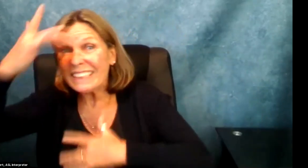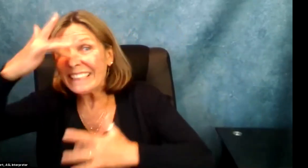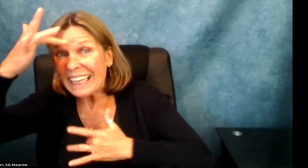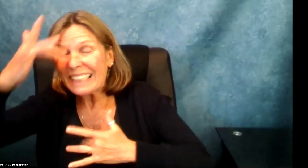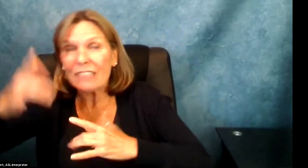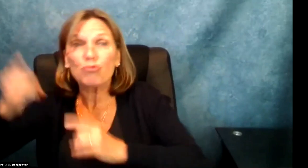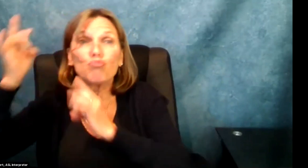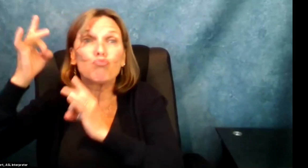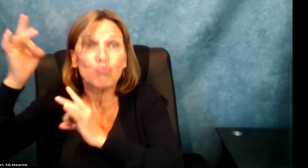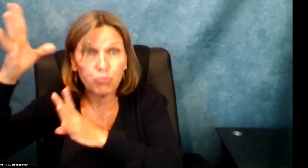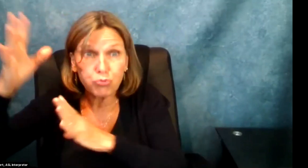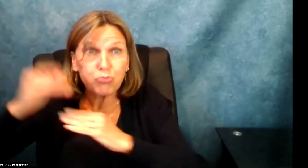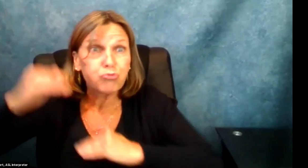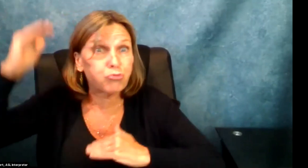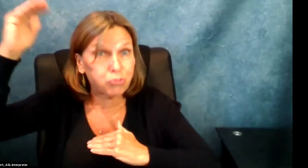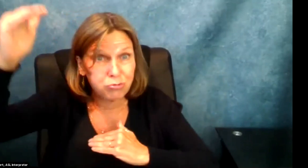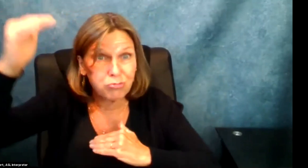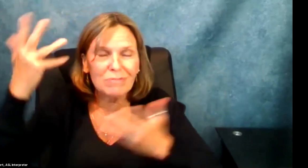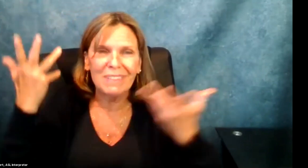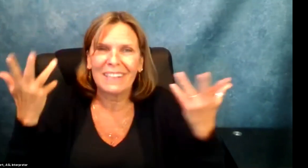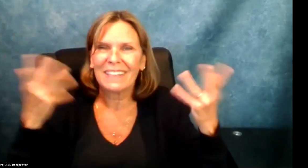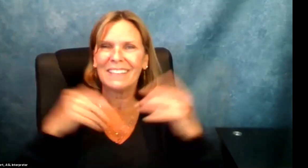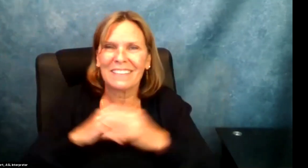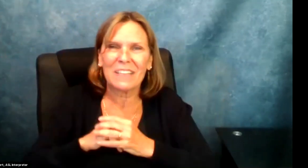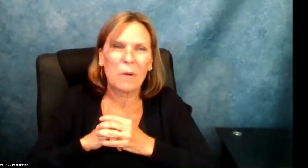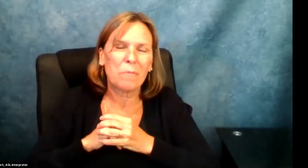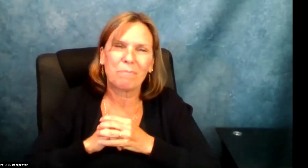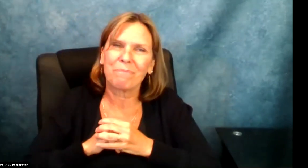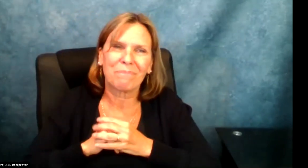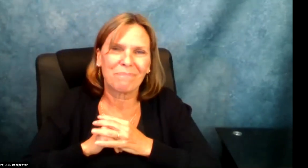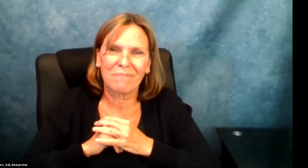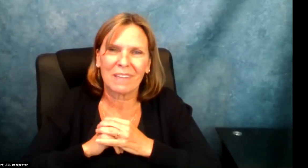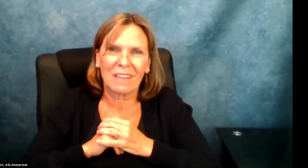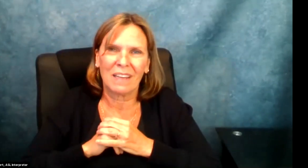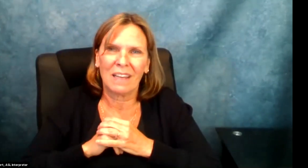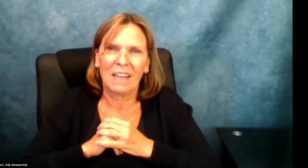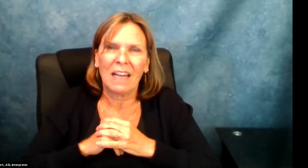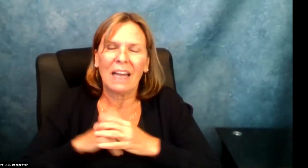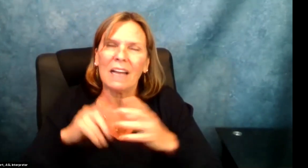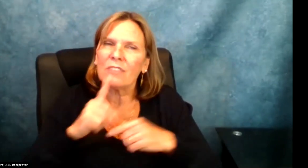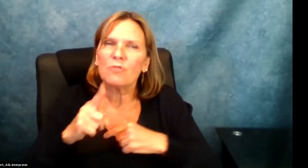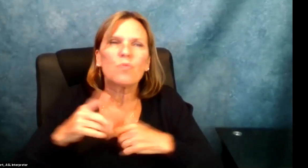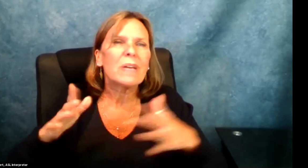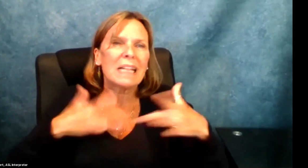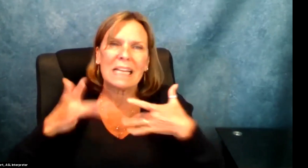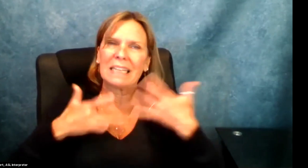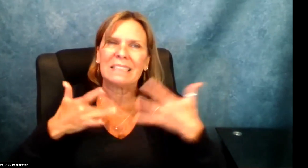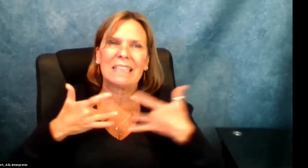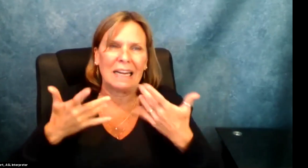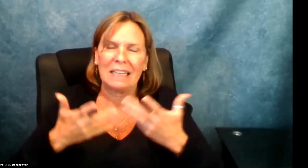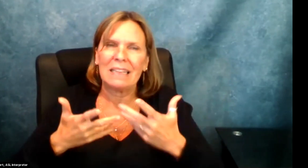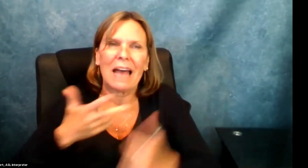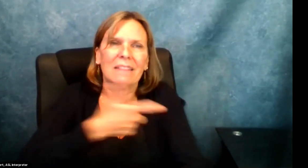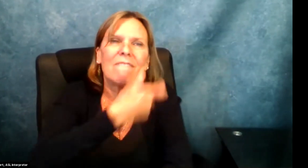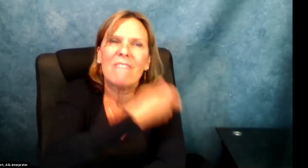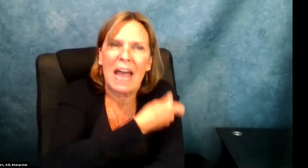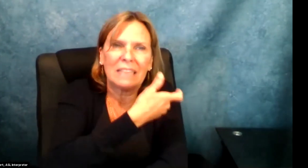or prevention than the majority of the other vaccines that we have, which is remarkably exciting from the kind